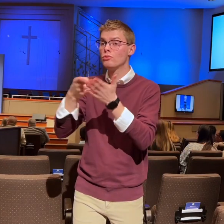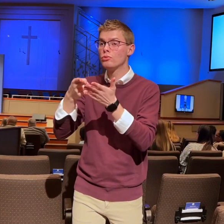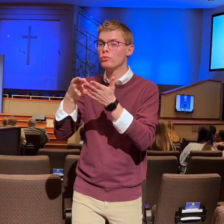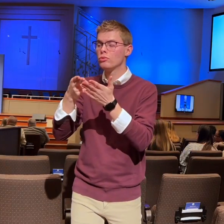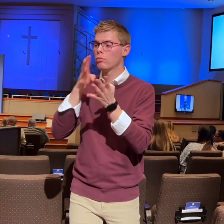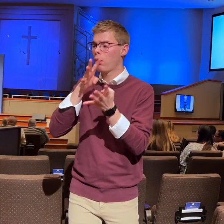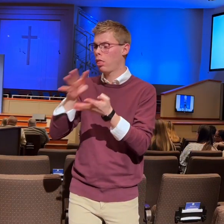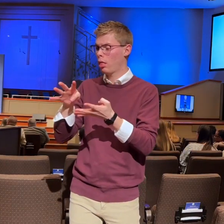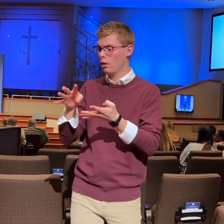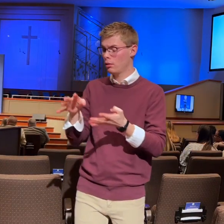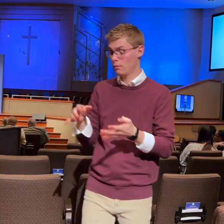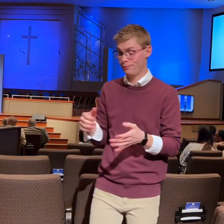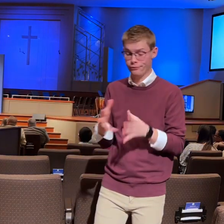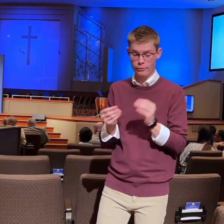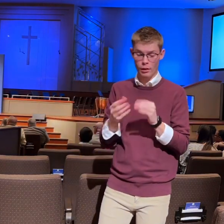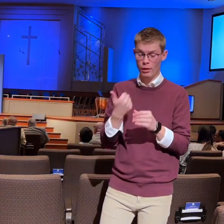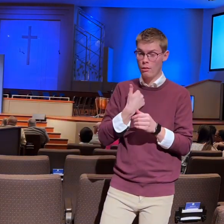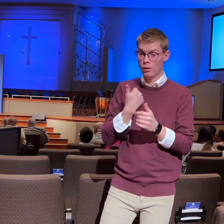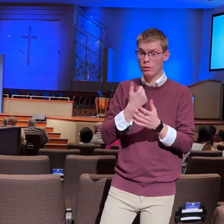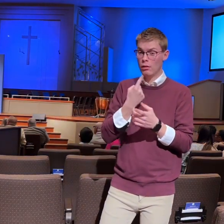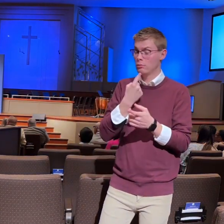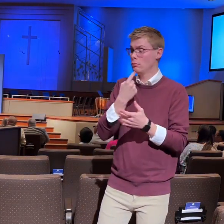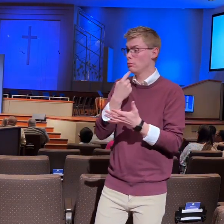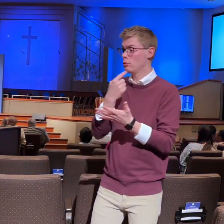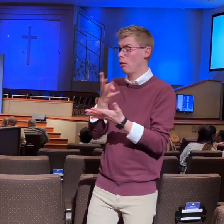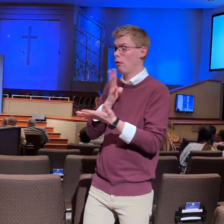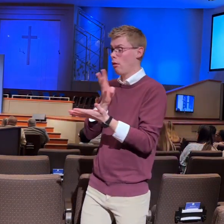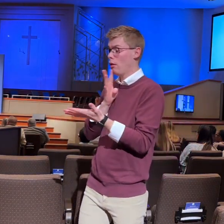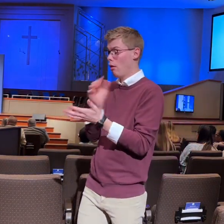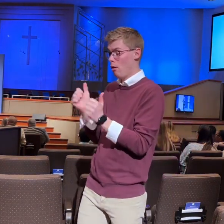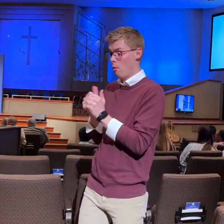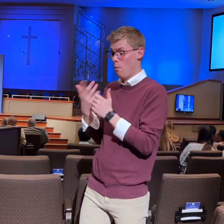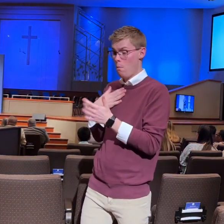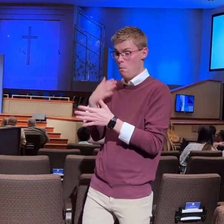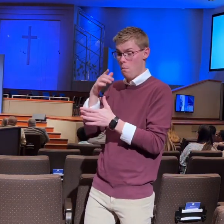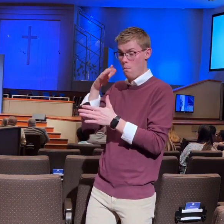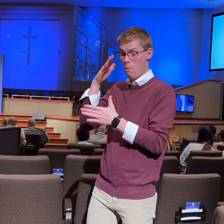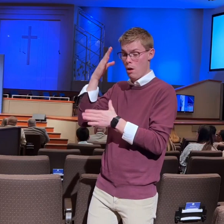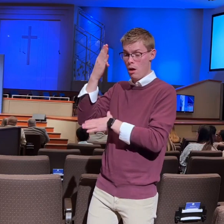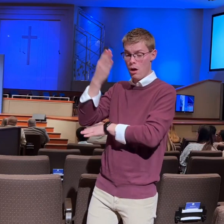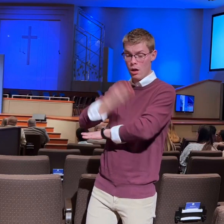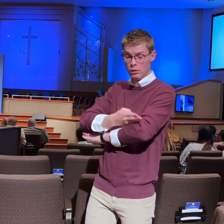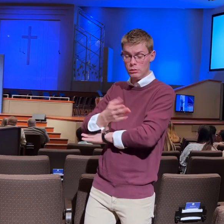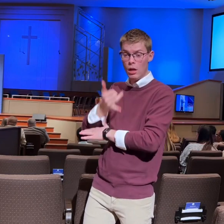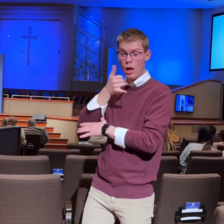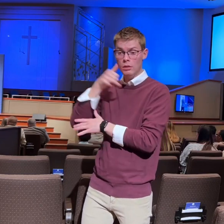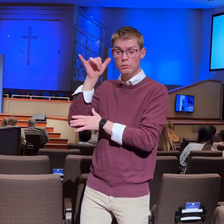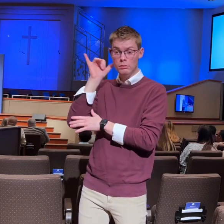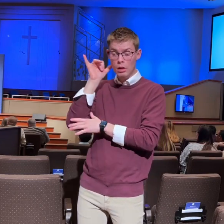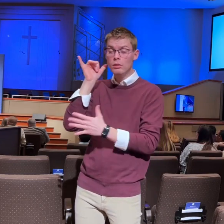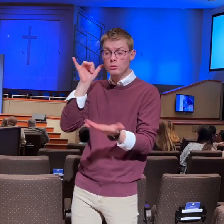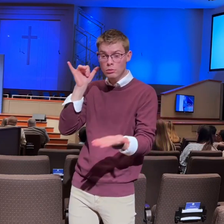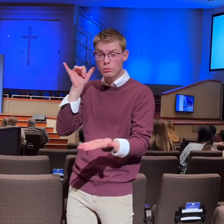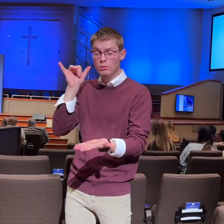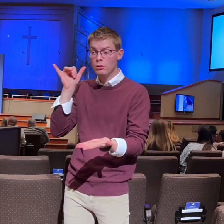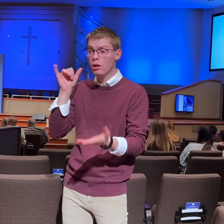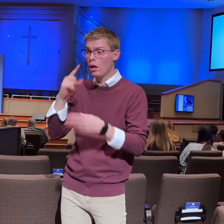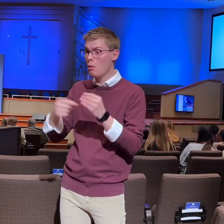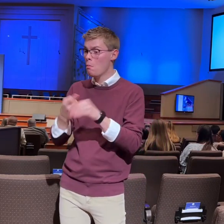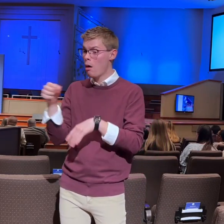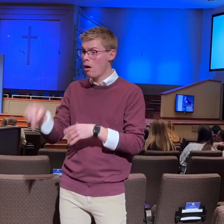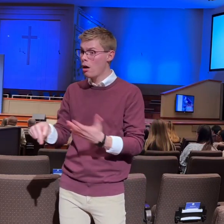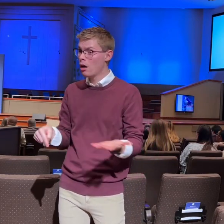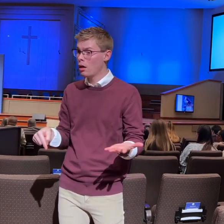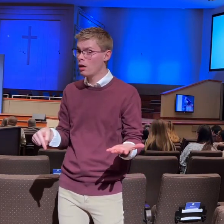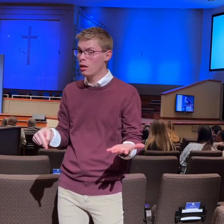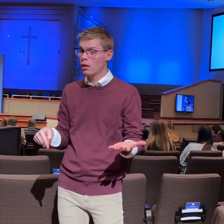youngest son yesterday and he was asking me some history of conservative Baptists, General Association of Regular Baptists, American Baptists. I said, Son,